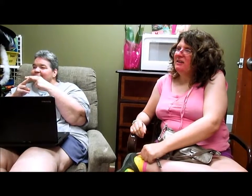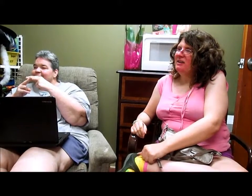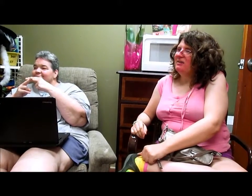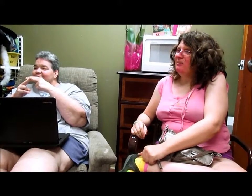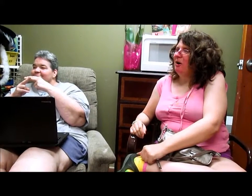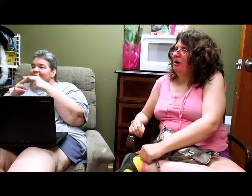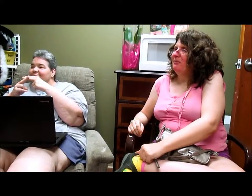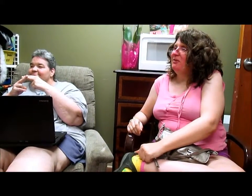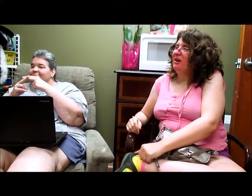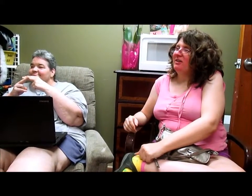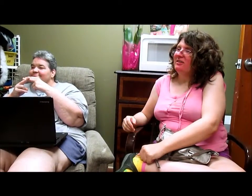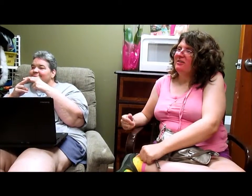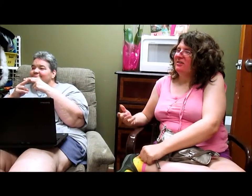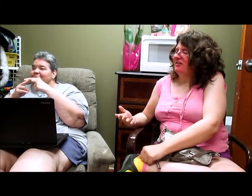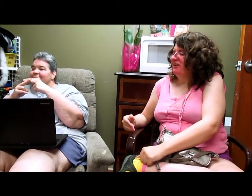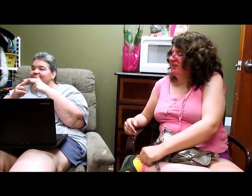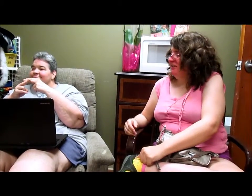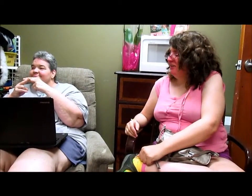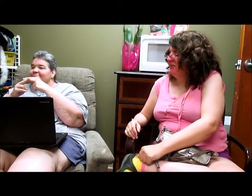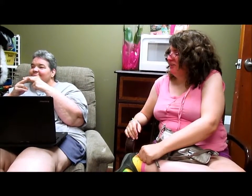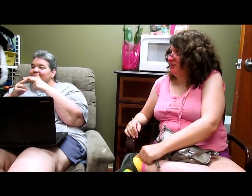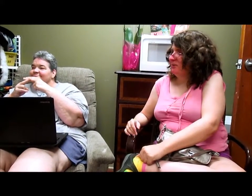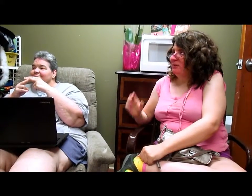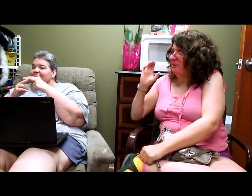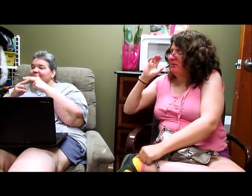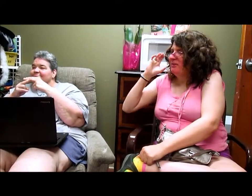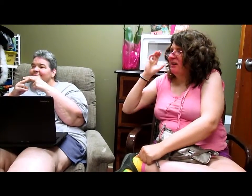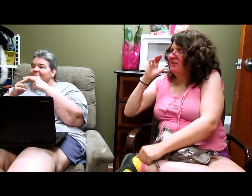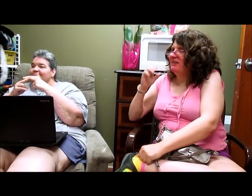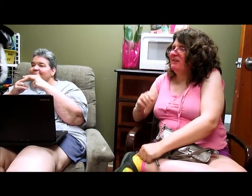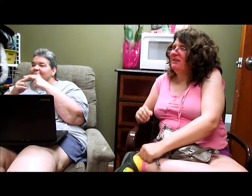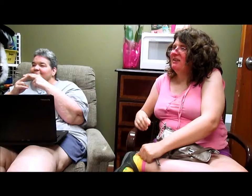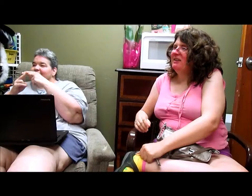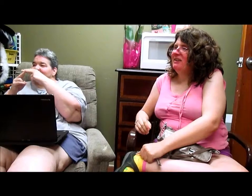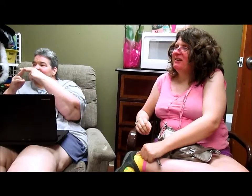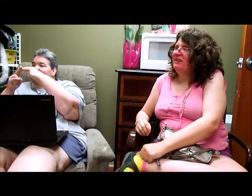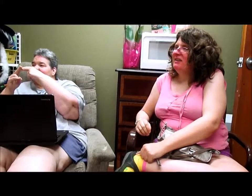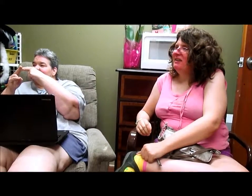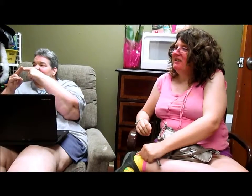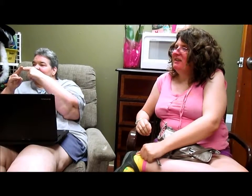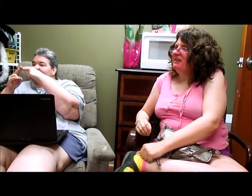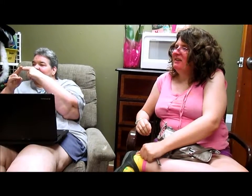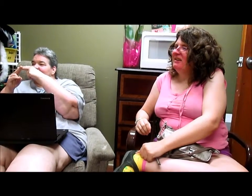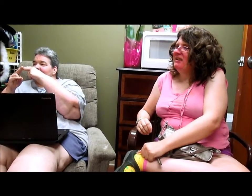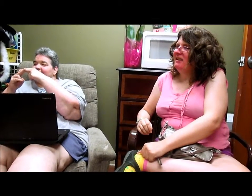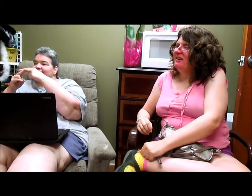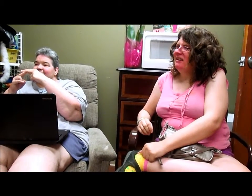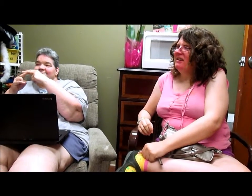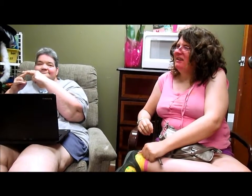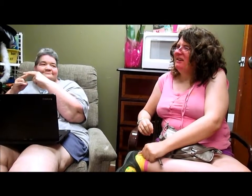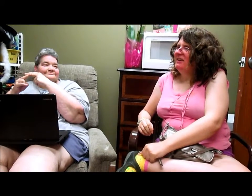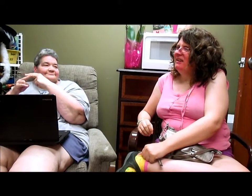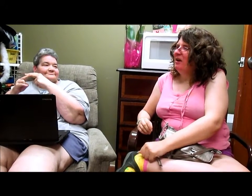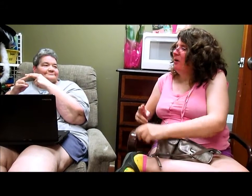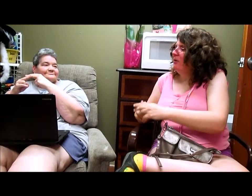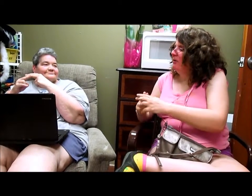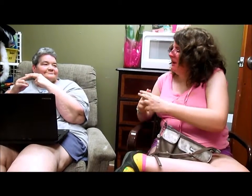It's their mom's cousin, so it's our cousin at first, and most of it's cousin. So you want to know the name. Oh, name.